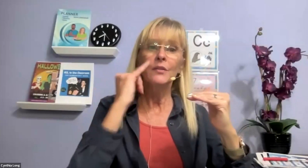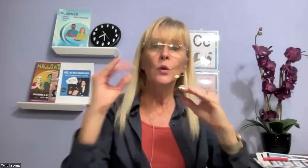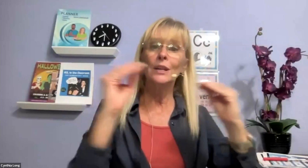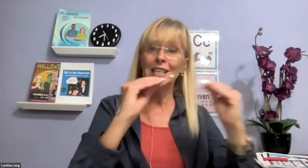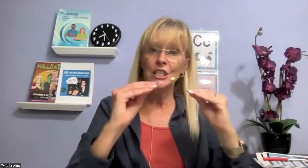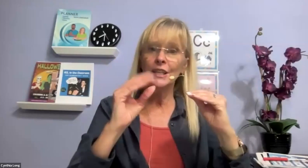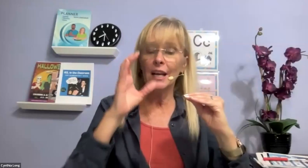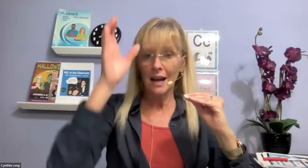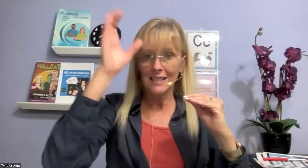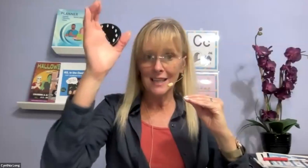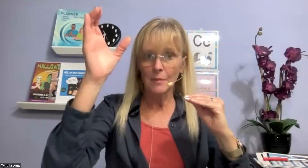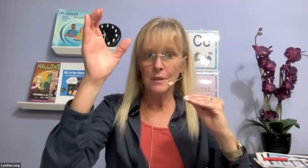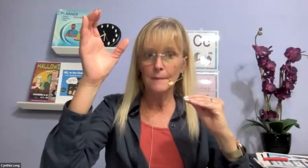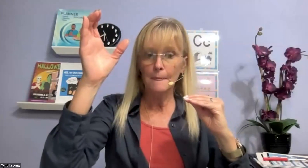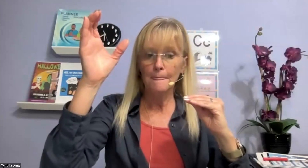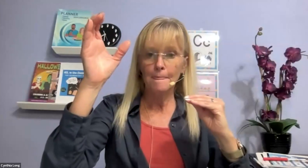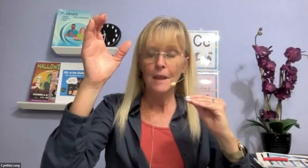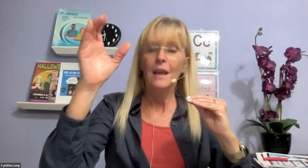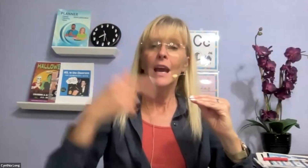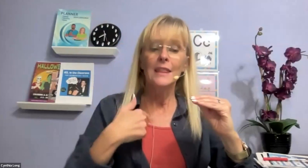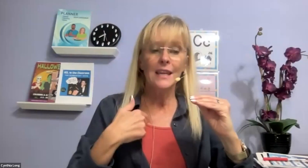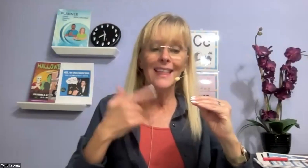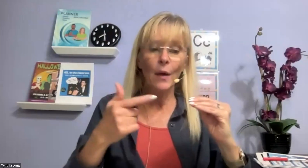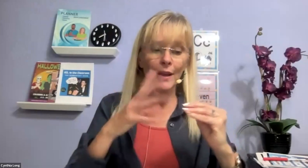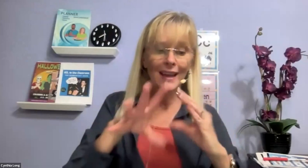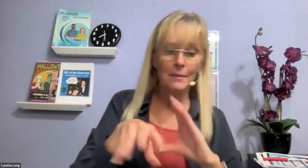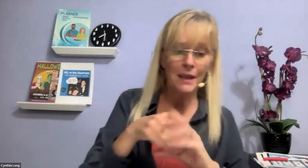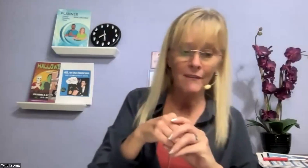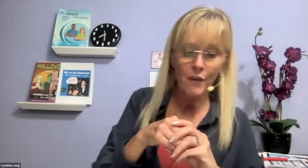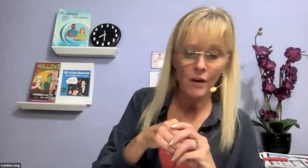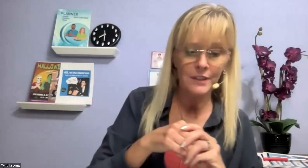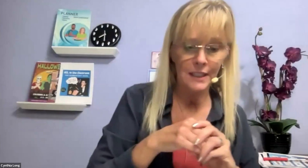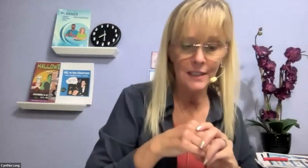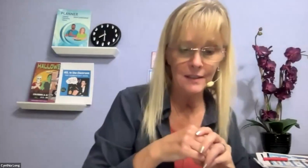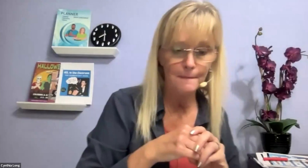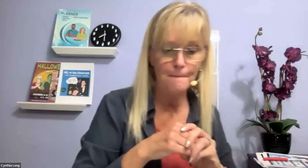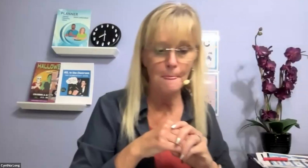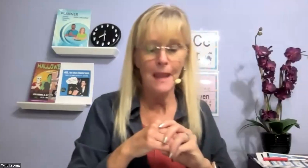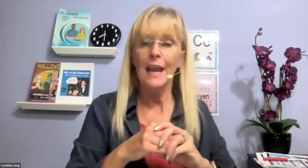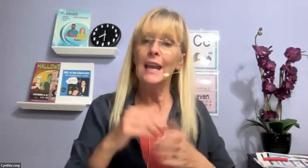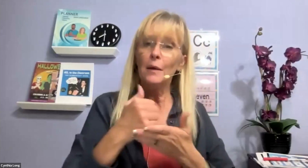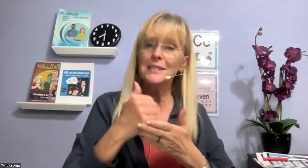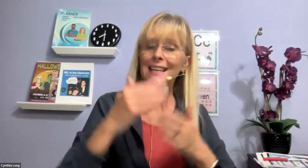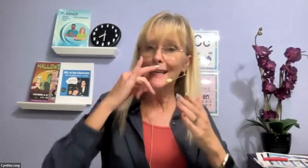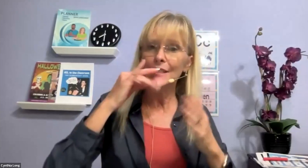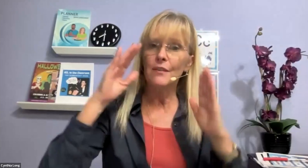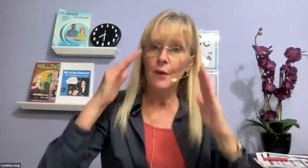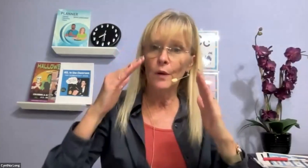you are teaching that concept. And then that way they can be involved in it. And it helps the kids